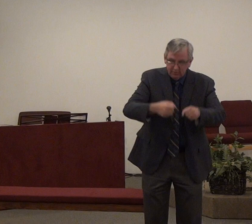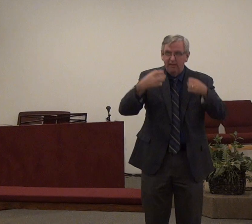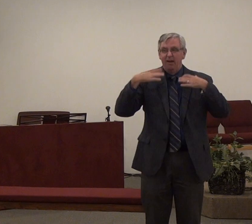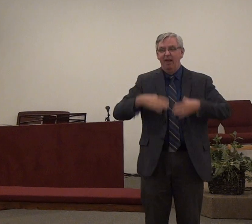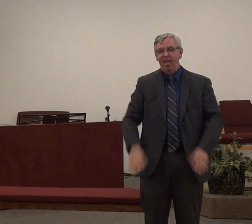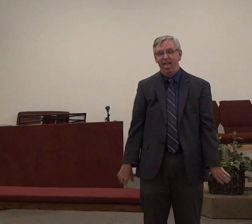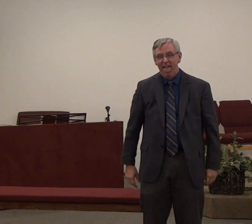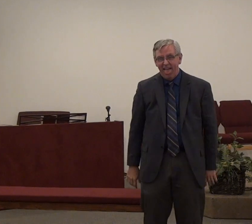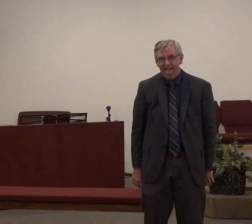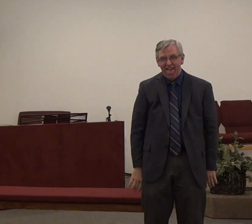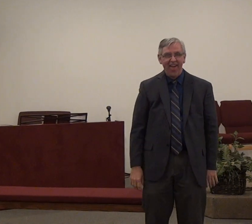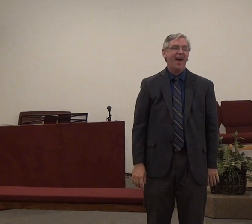could wring it out.